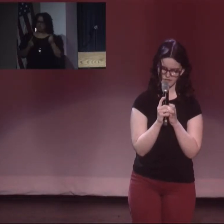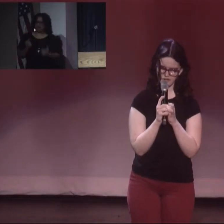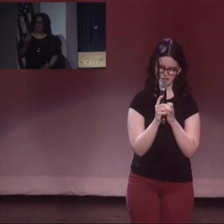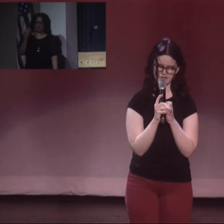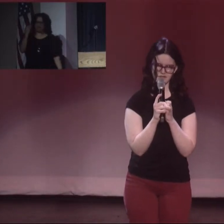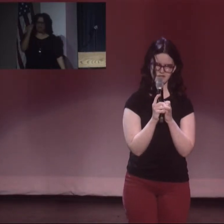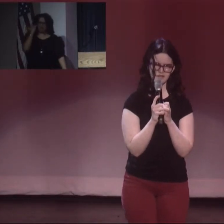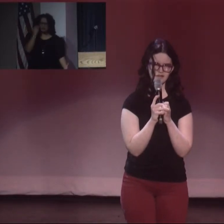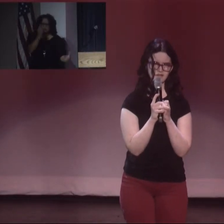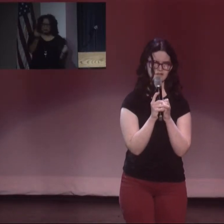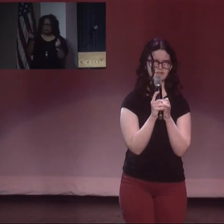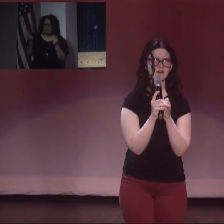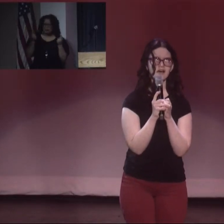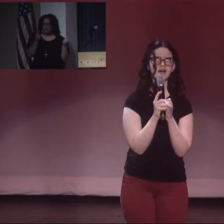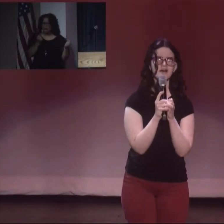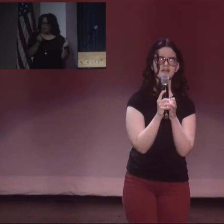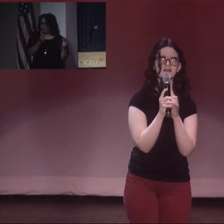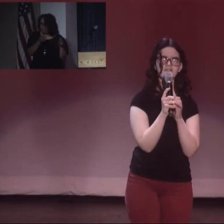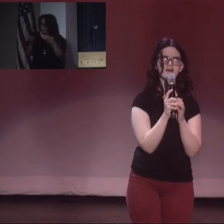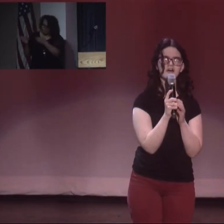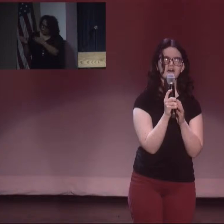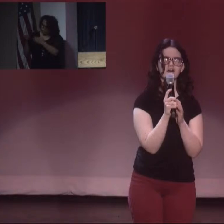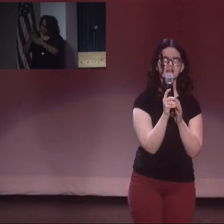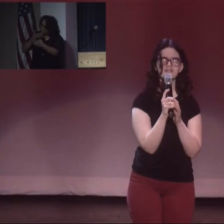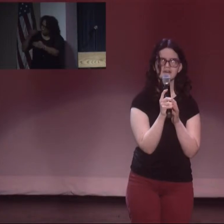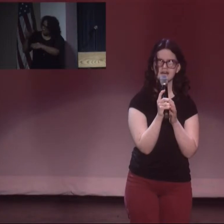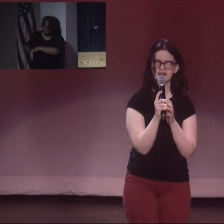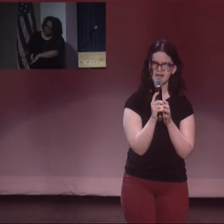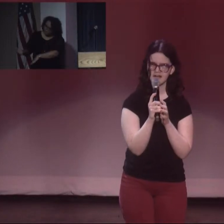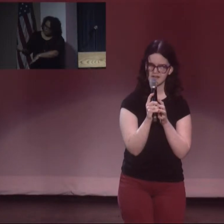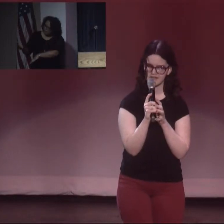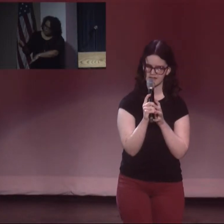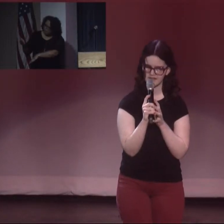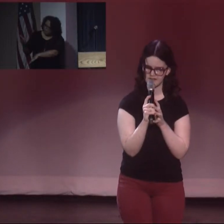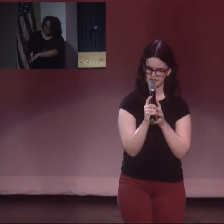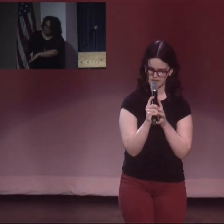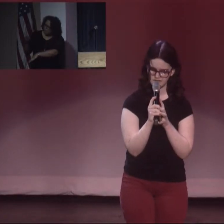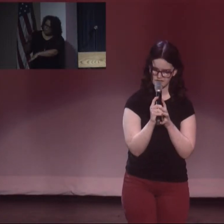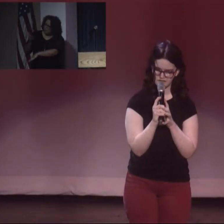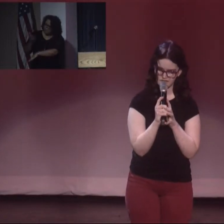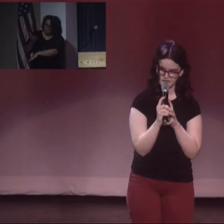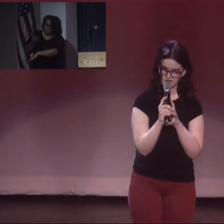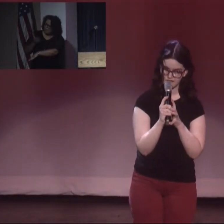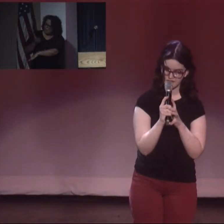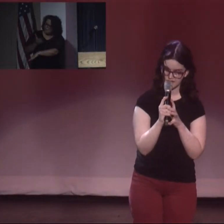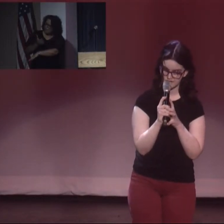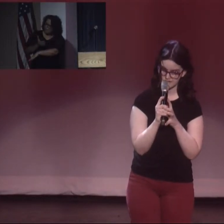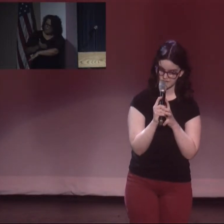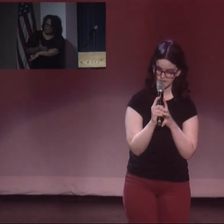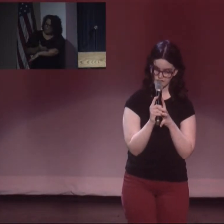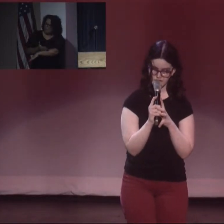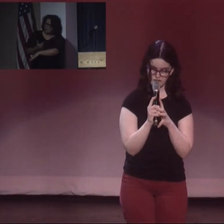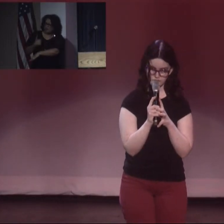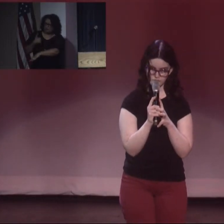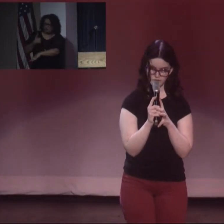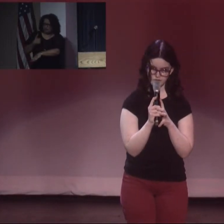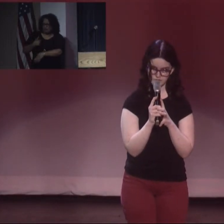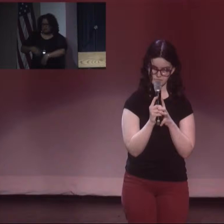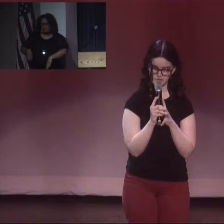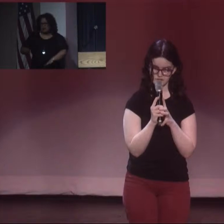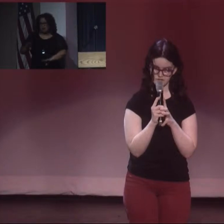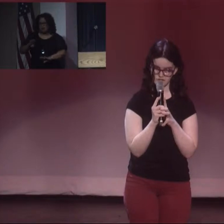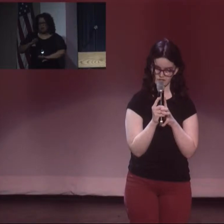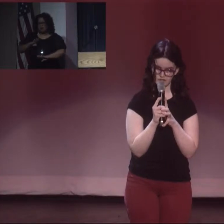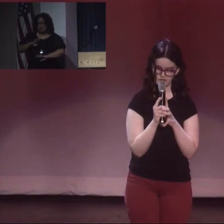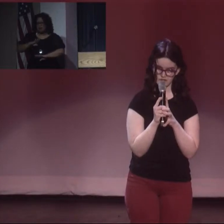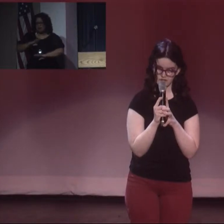could? On the other side of all I've had and lost, would it